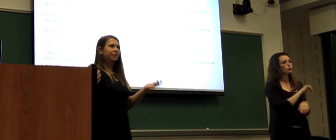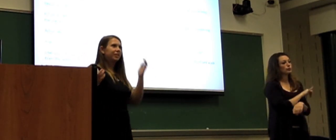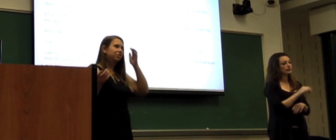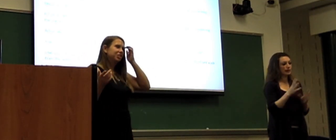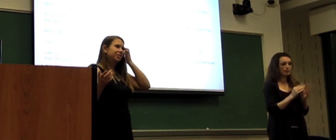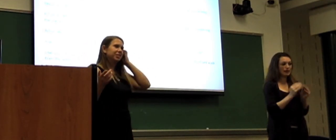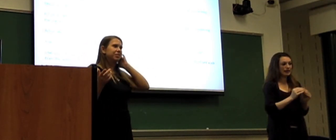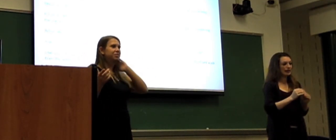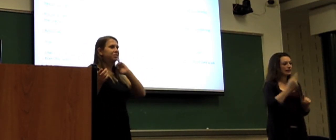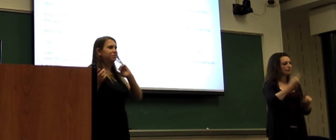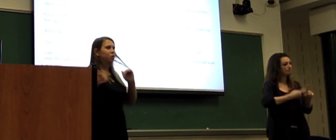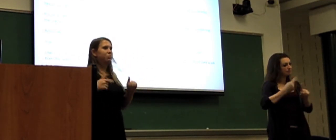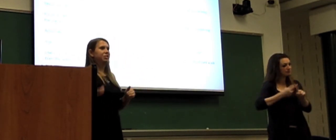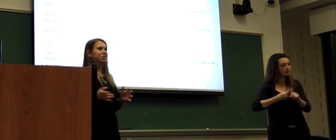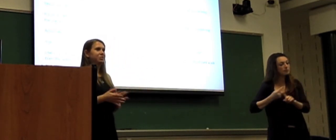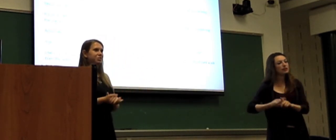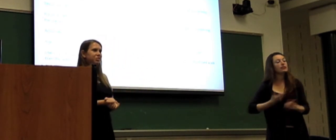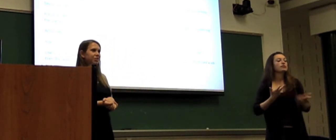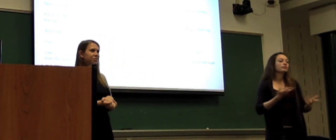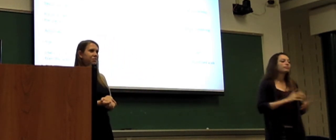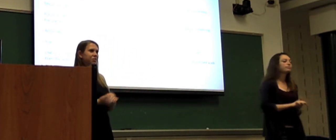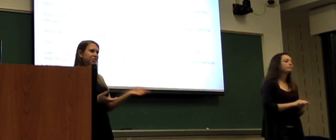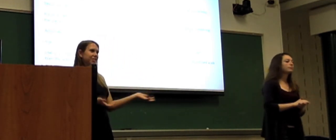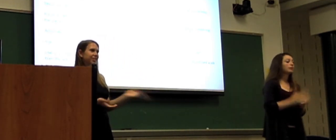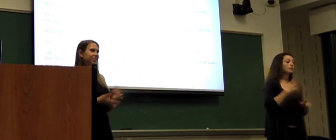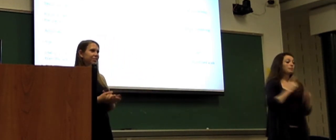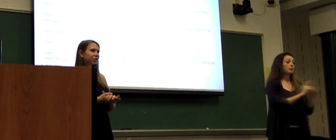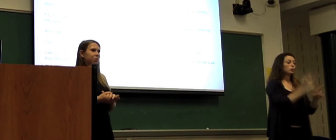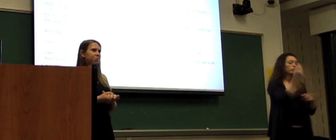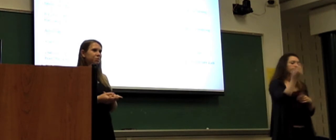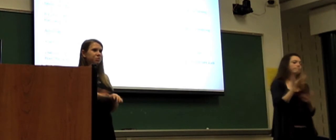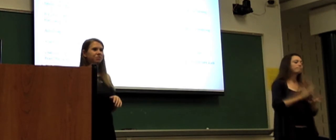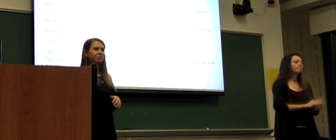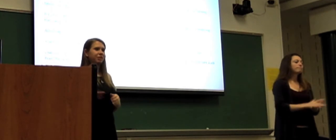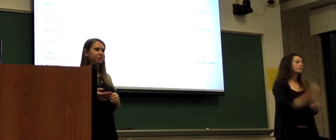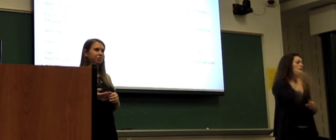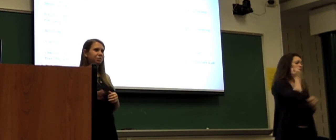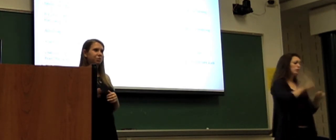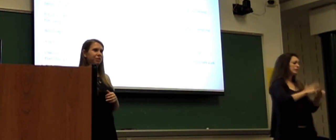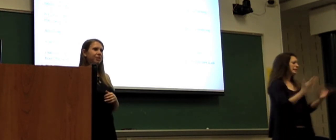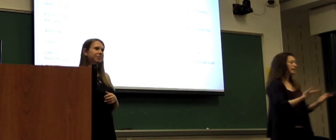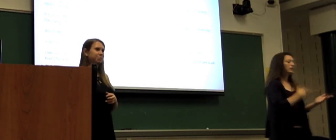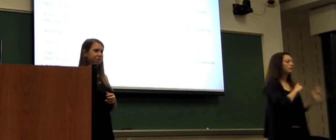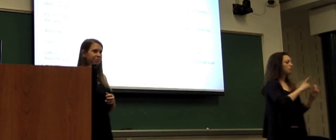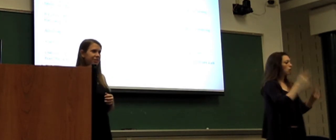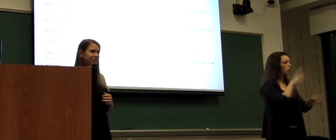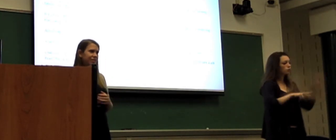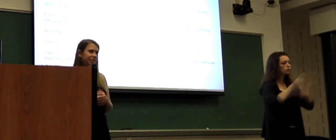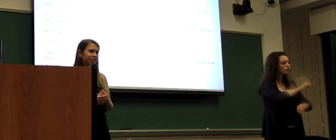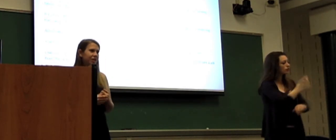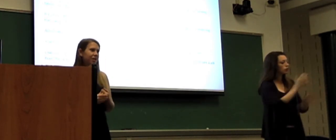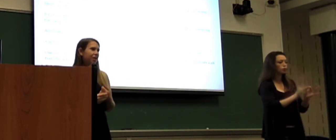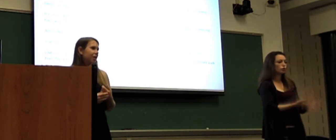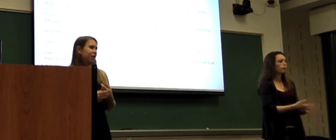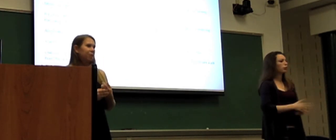every week, and she told me, she goes, if you're just sitting here, go observe somebody else, go get your hands up with somebody else,